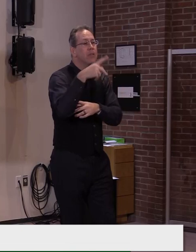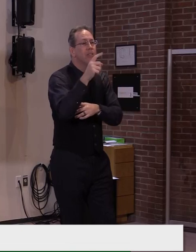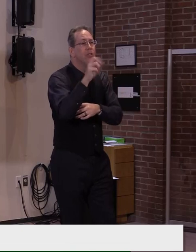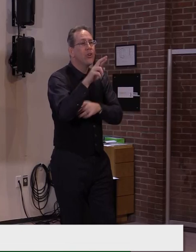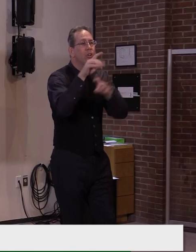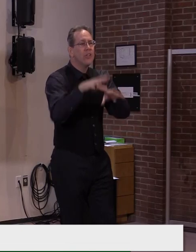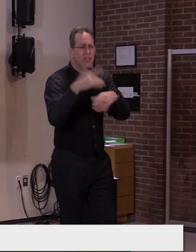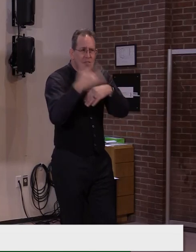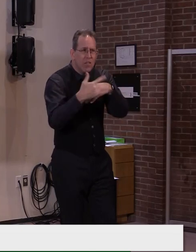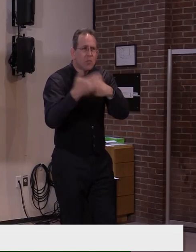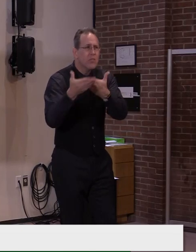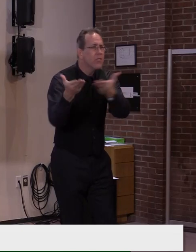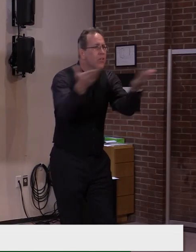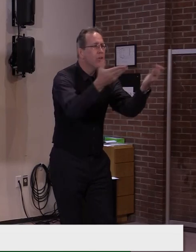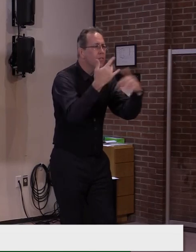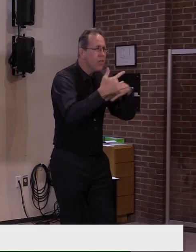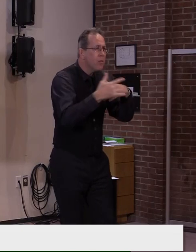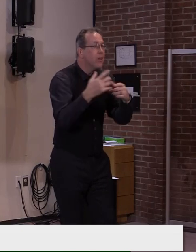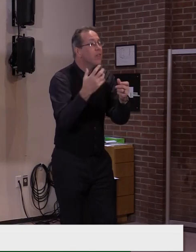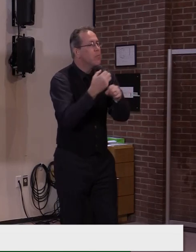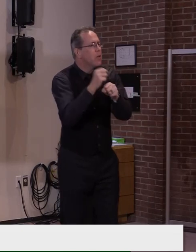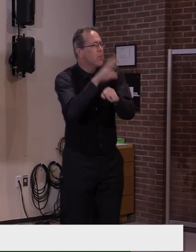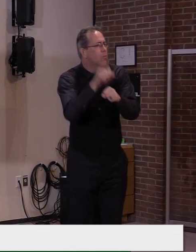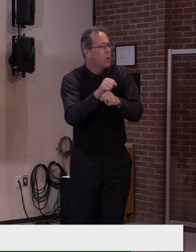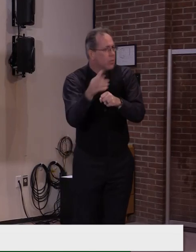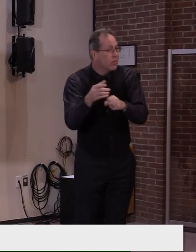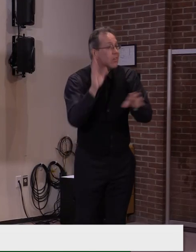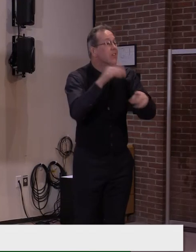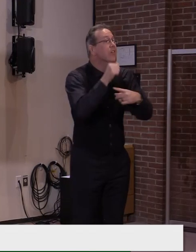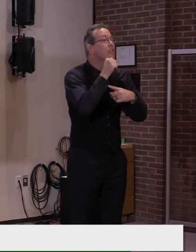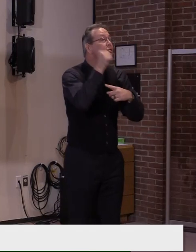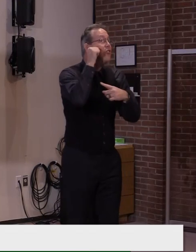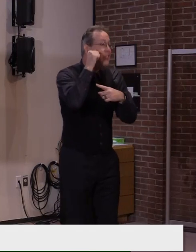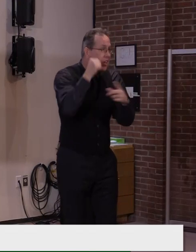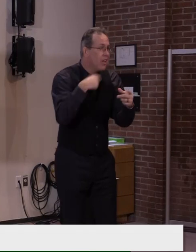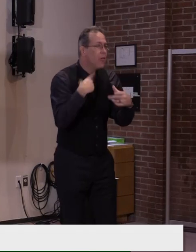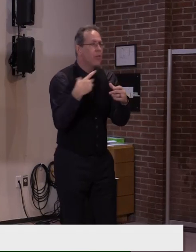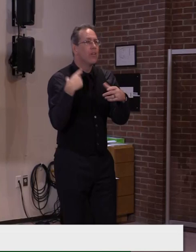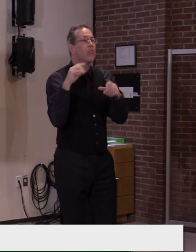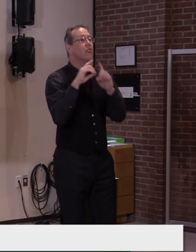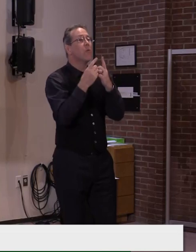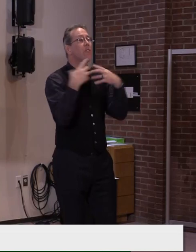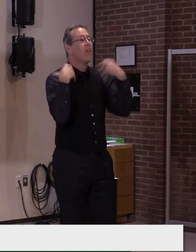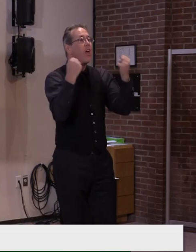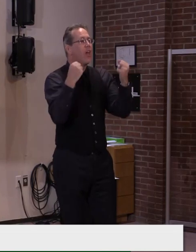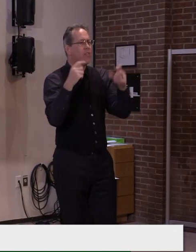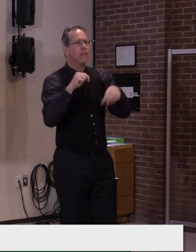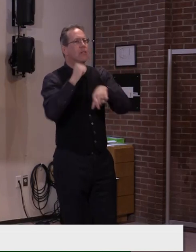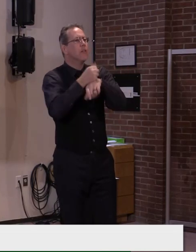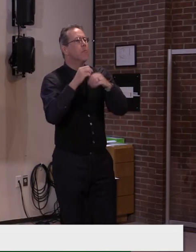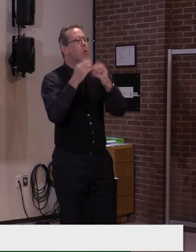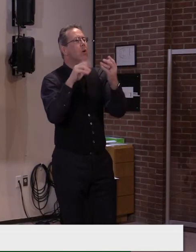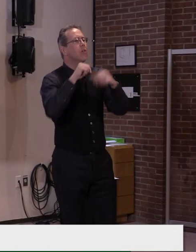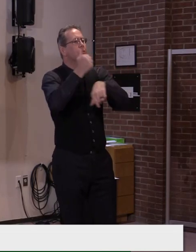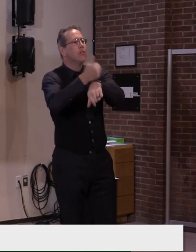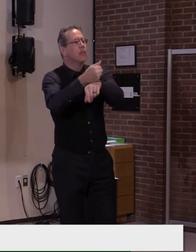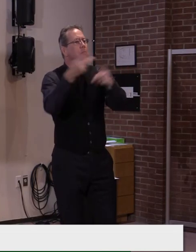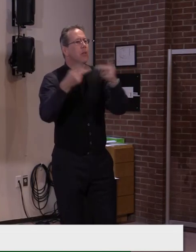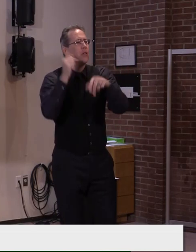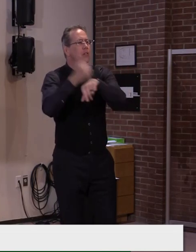hours at existing testing sites. These include clinics in Berlin, Waterbury, Northfield,